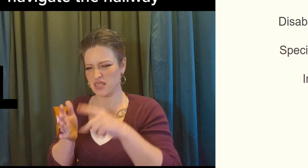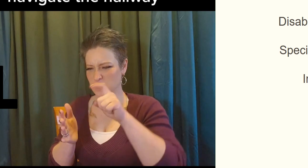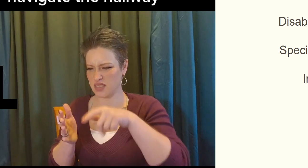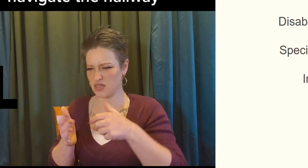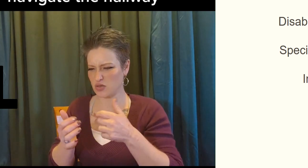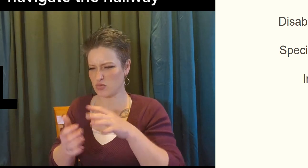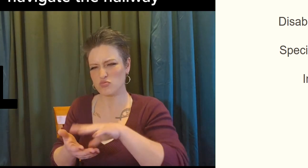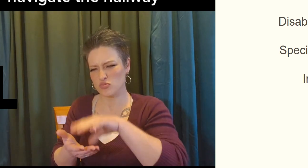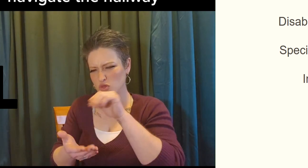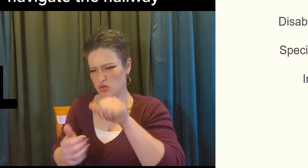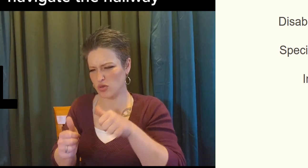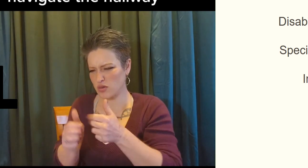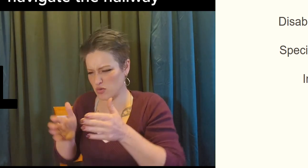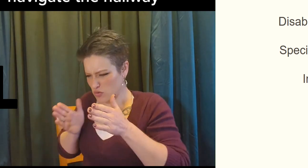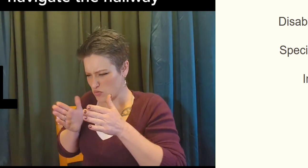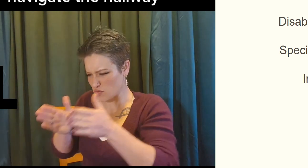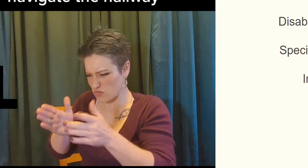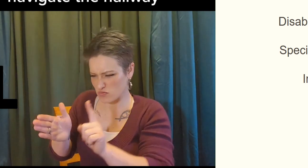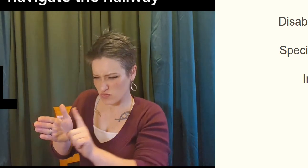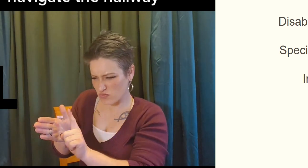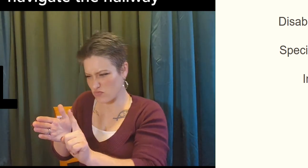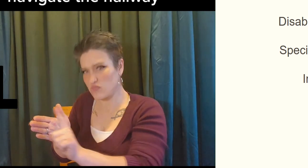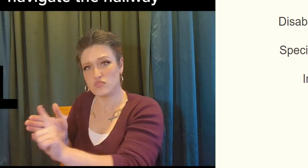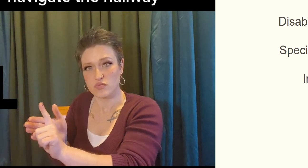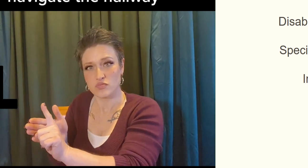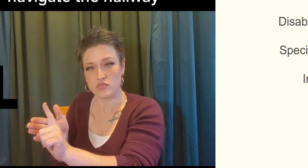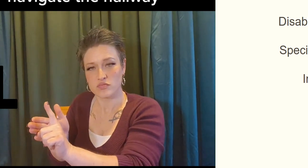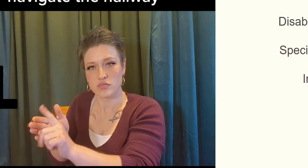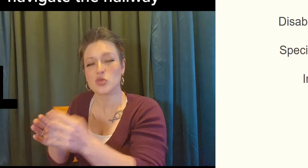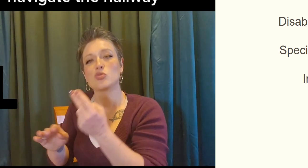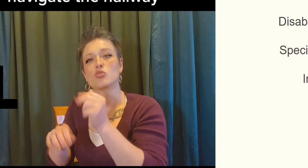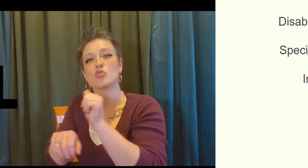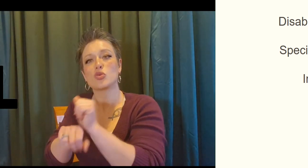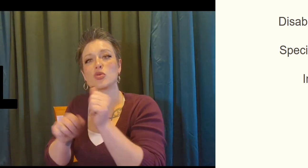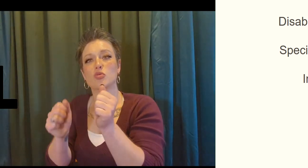someone who's blind and is learning to navigate the hallway,